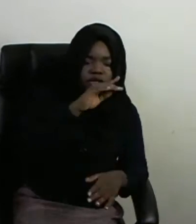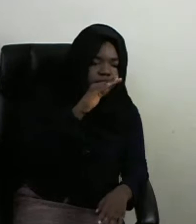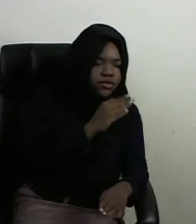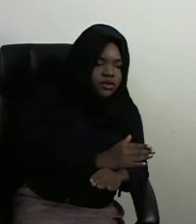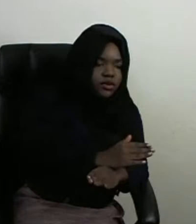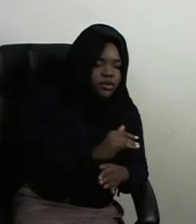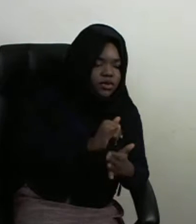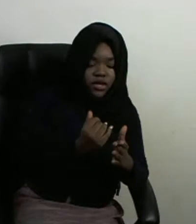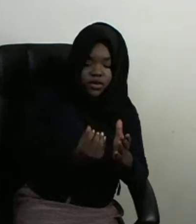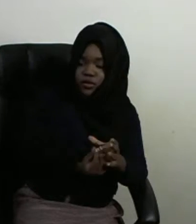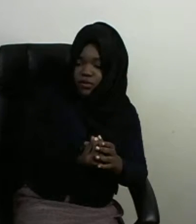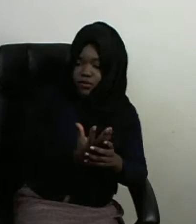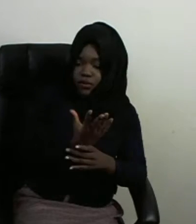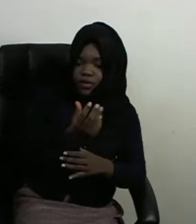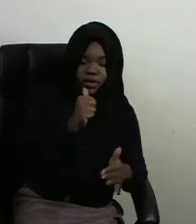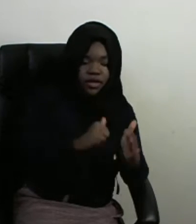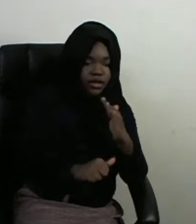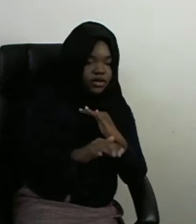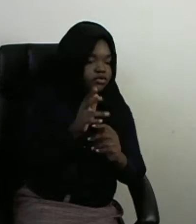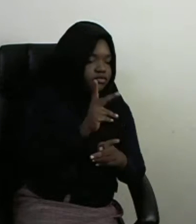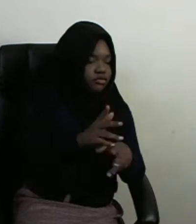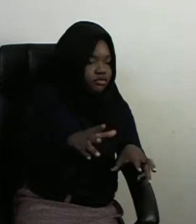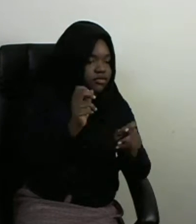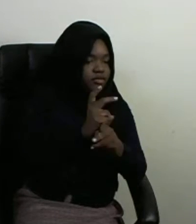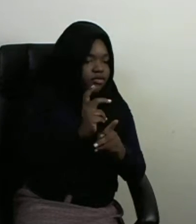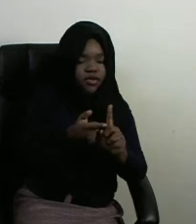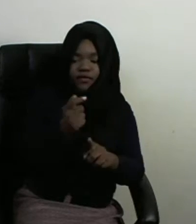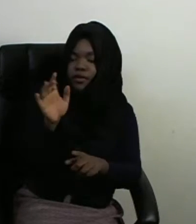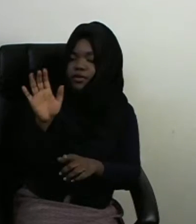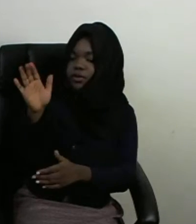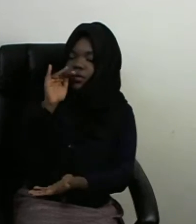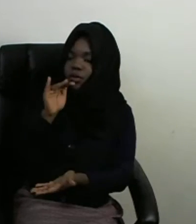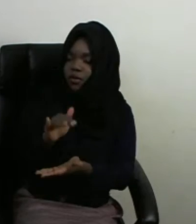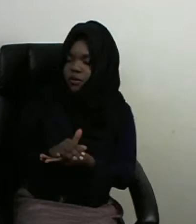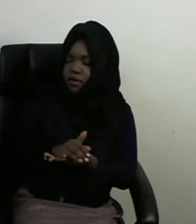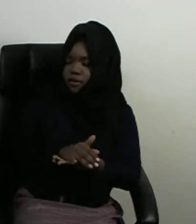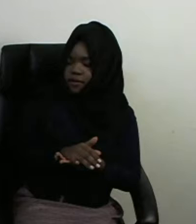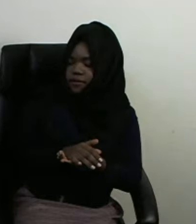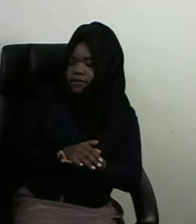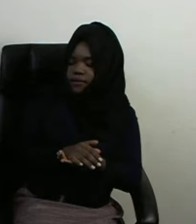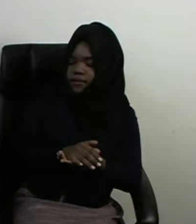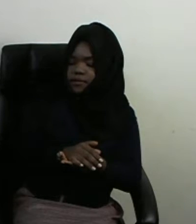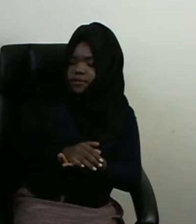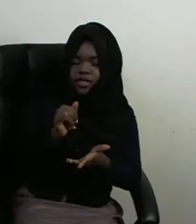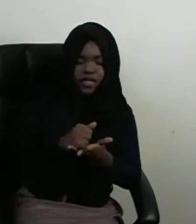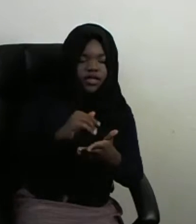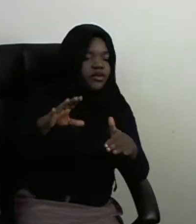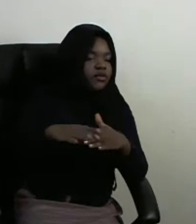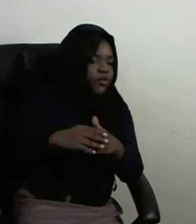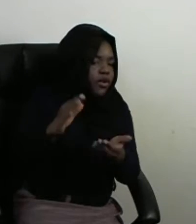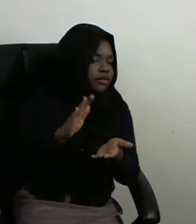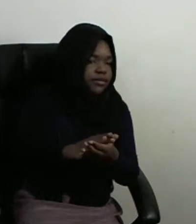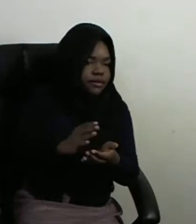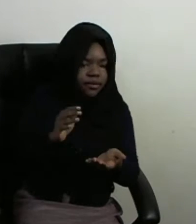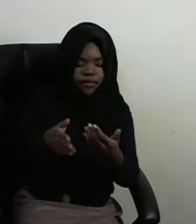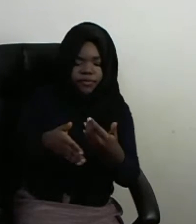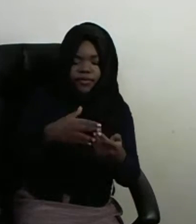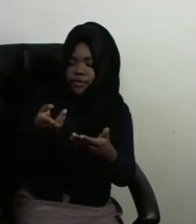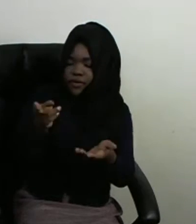stepdaughters that grew up under your care from your wives that you have wedded marriage with